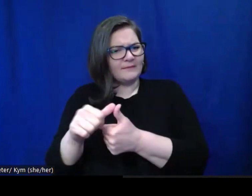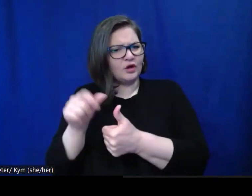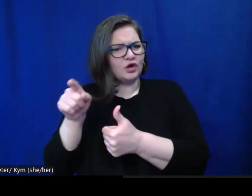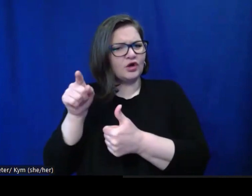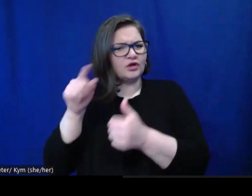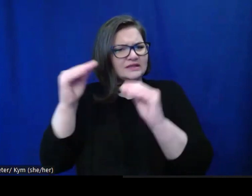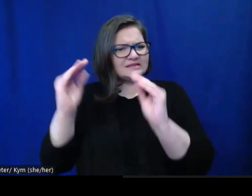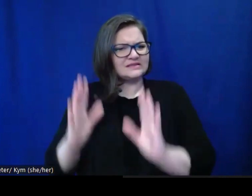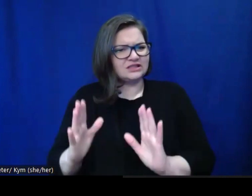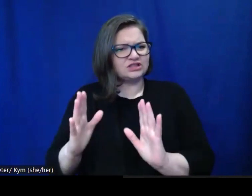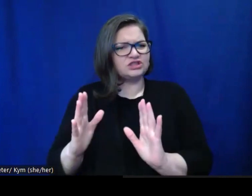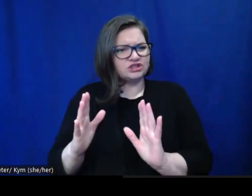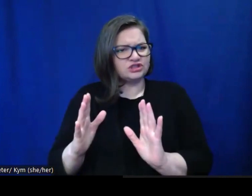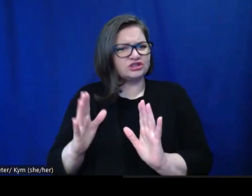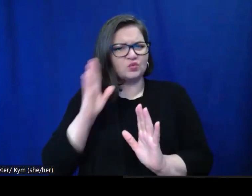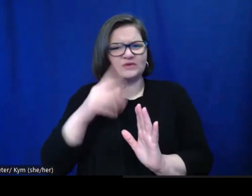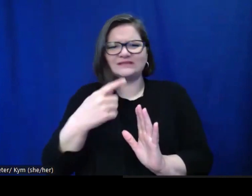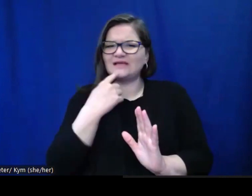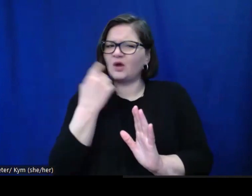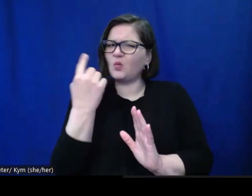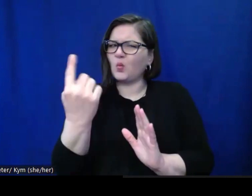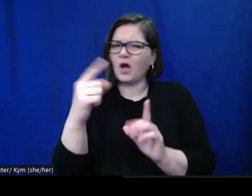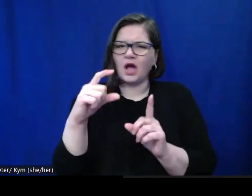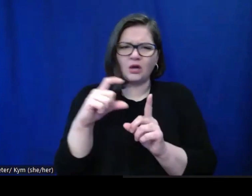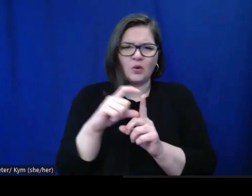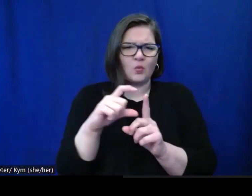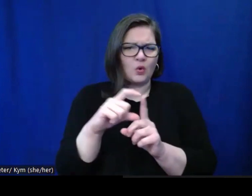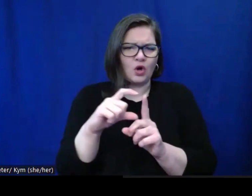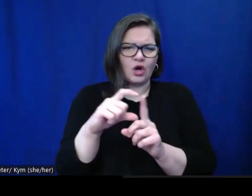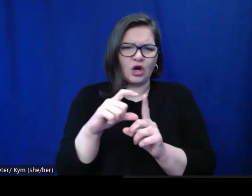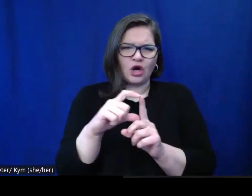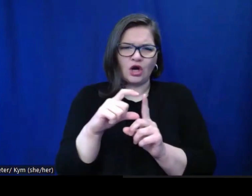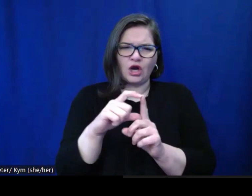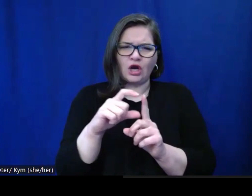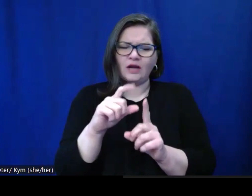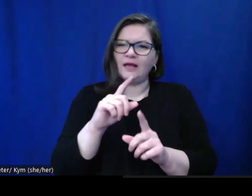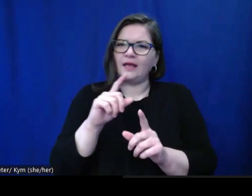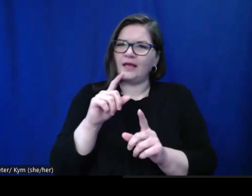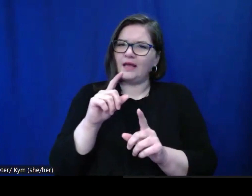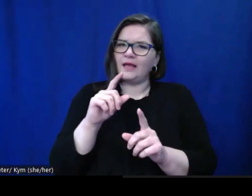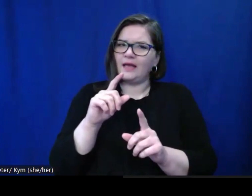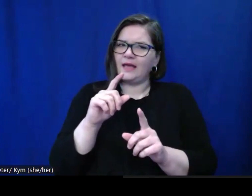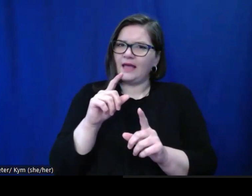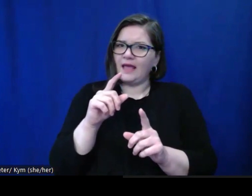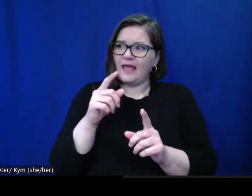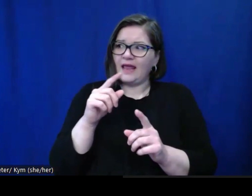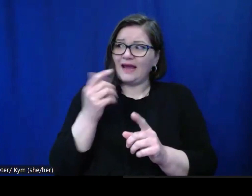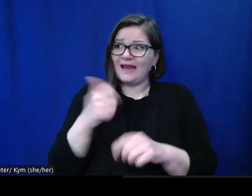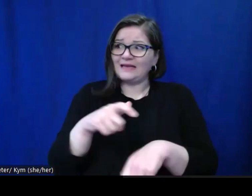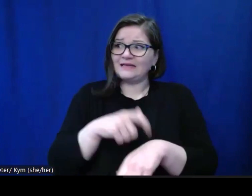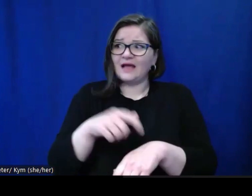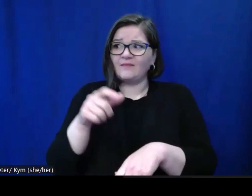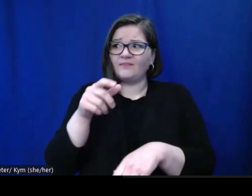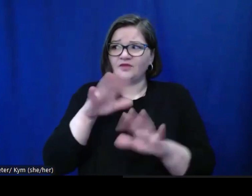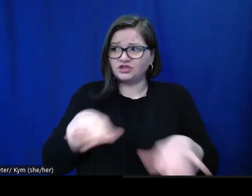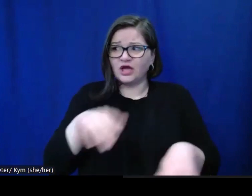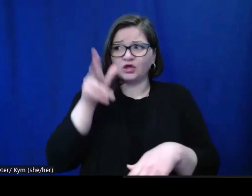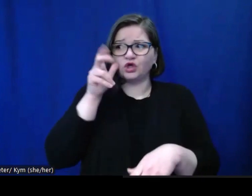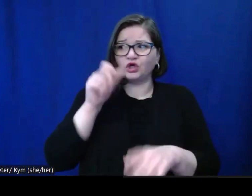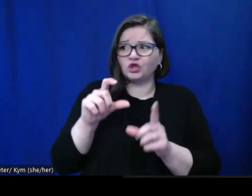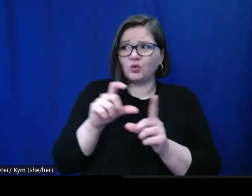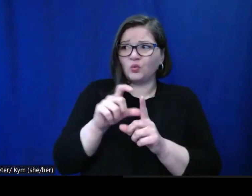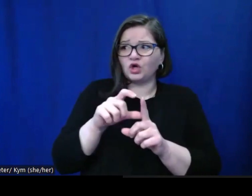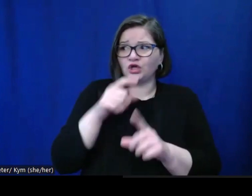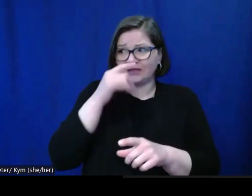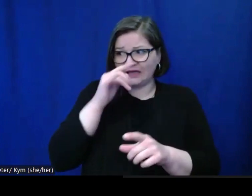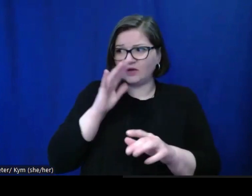would say a certain word that was extremely alarming, but this child would freeze every time they would say that word. They thought it was,